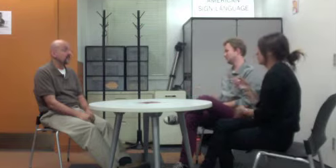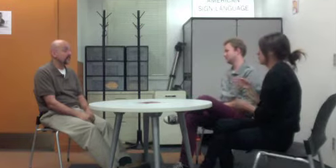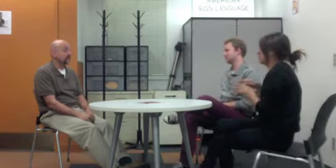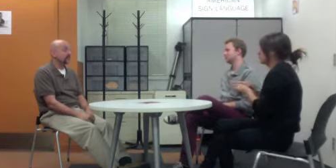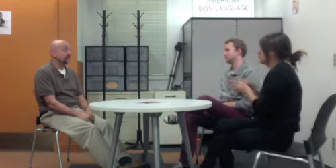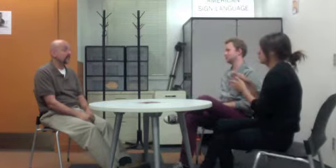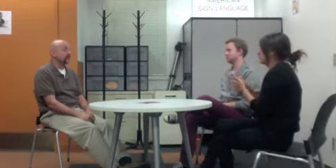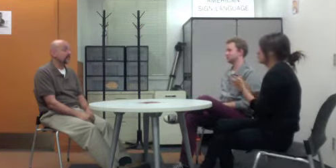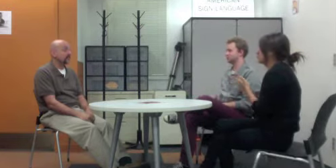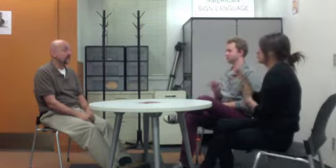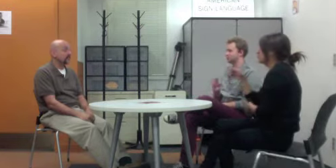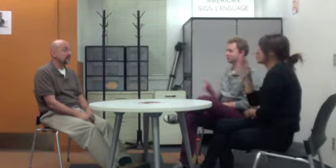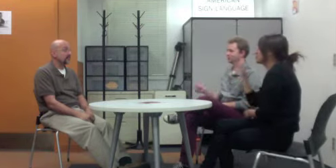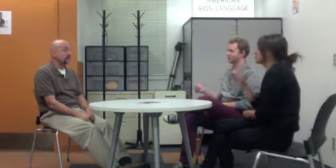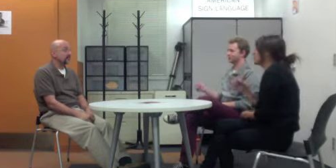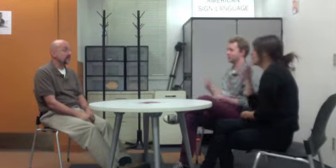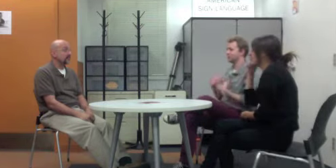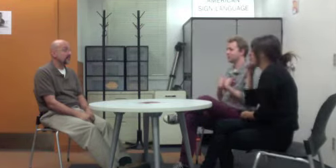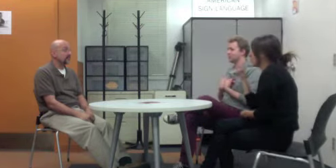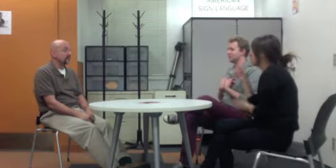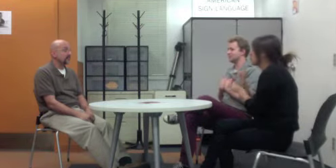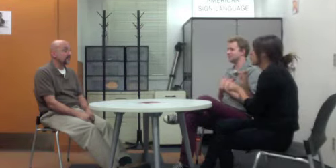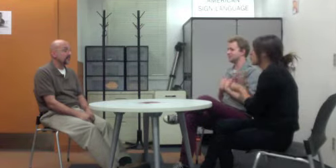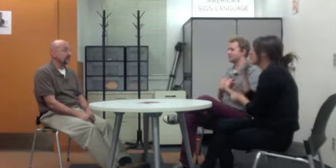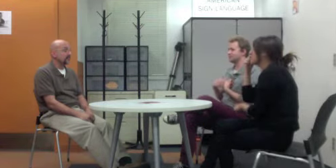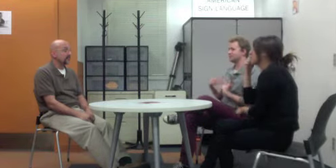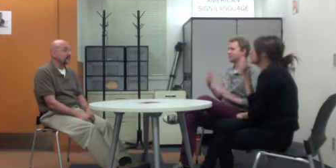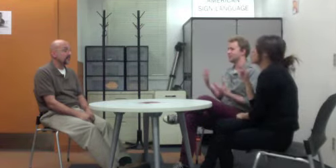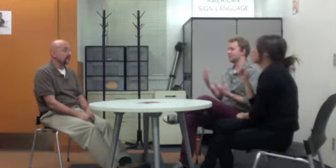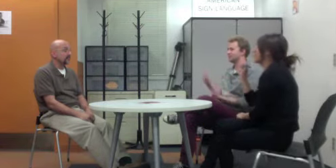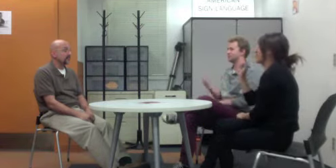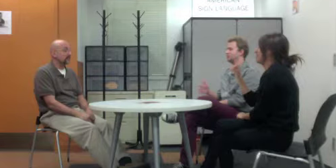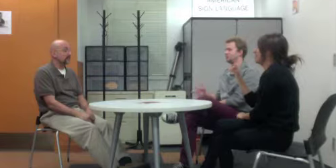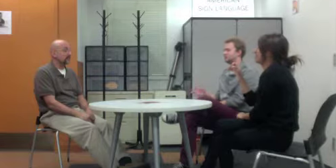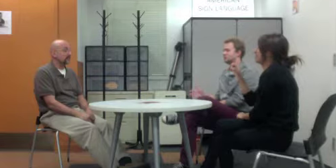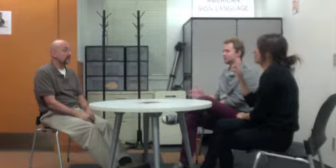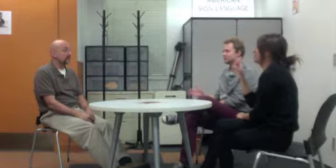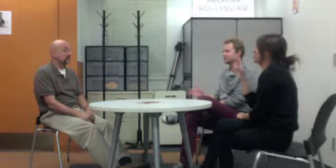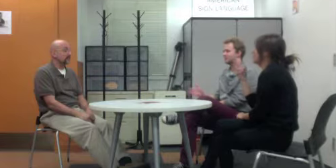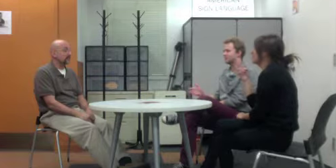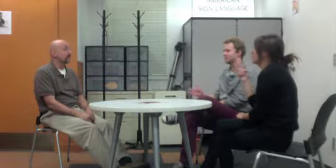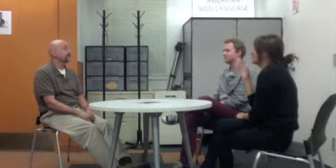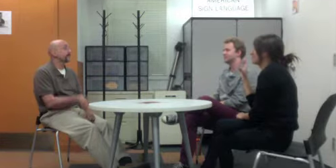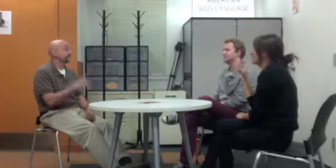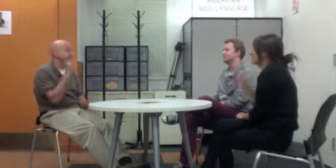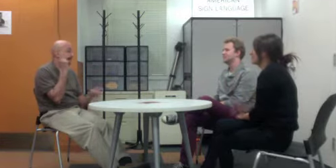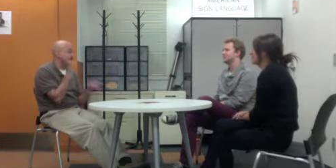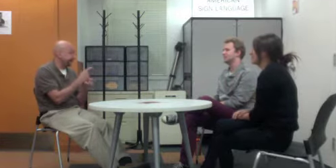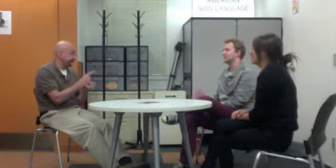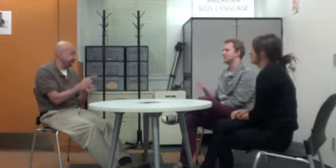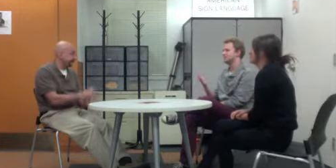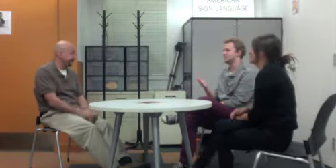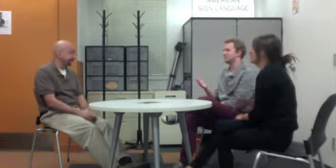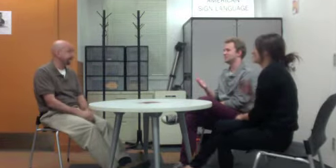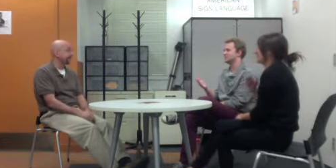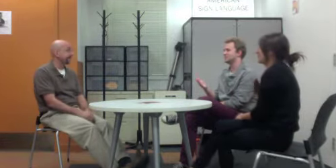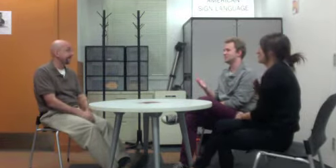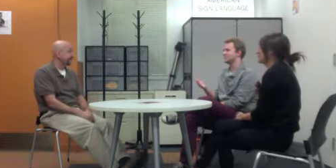Hearing Commission, so it's pretty cool. Because I know in my life, like I'm young and haven't really experienced a lot, but